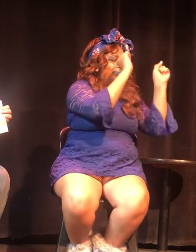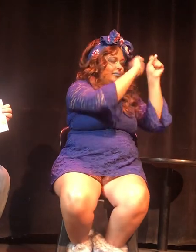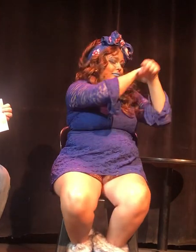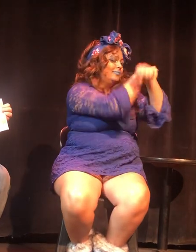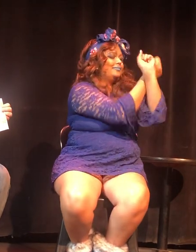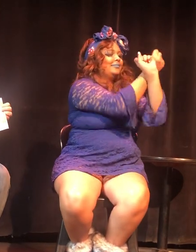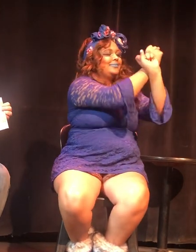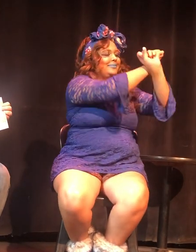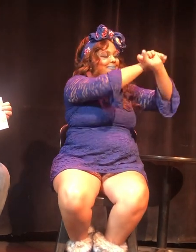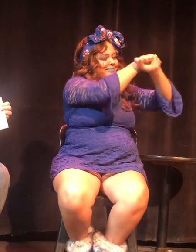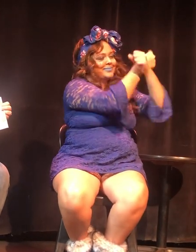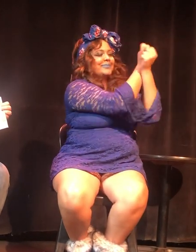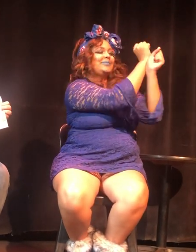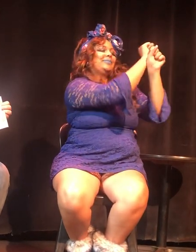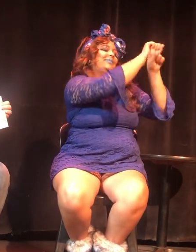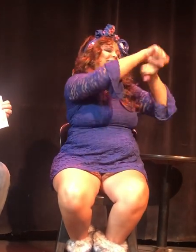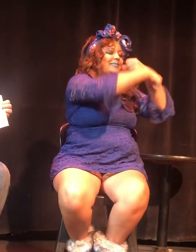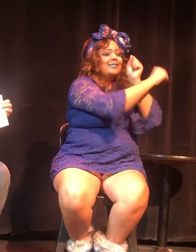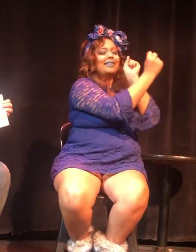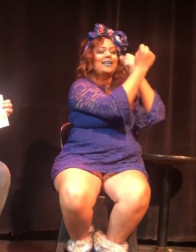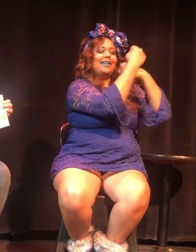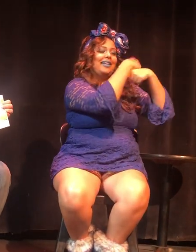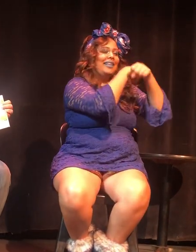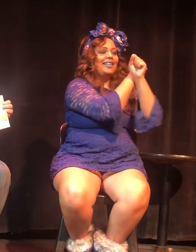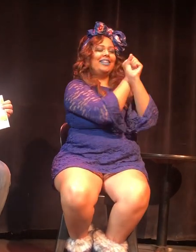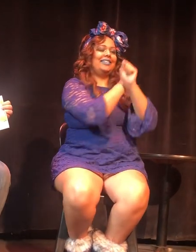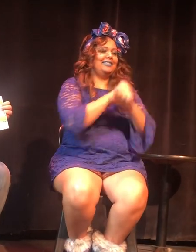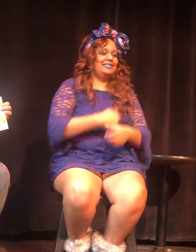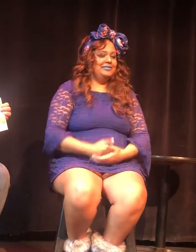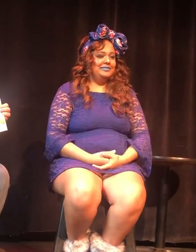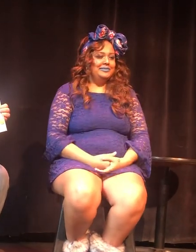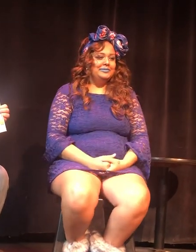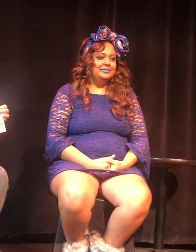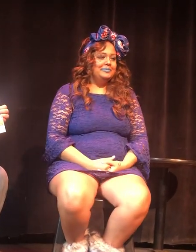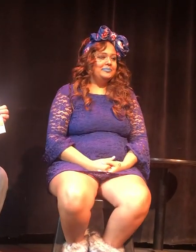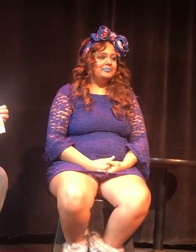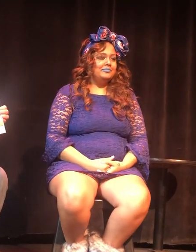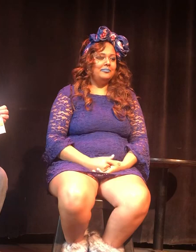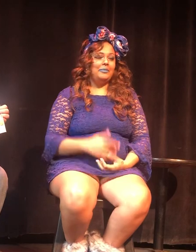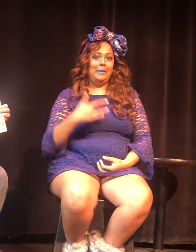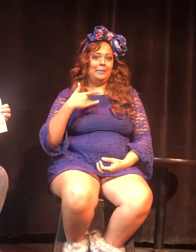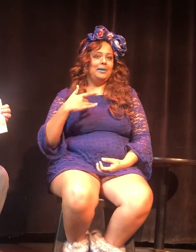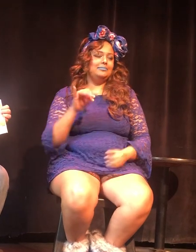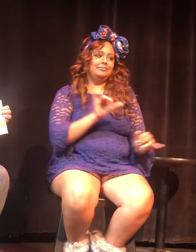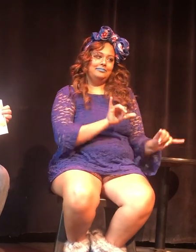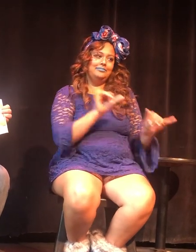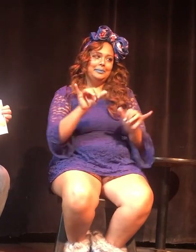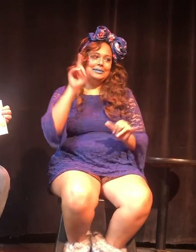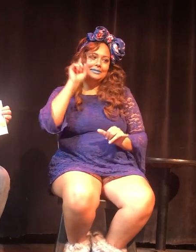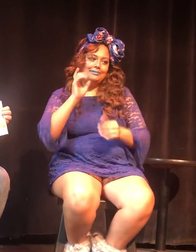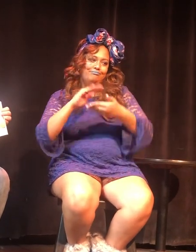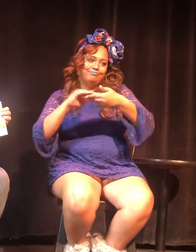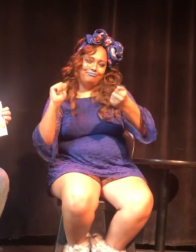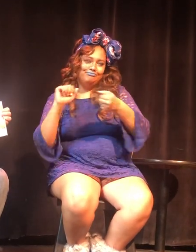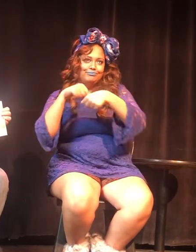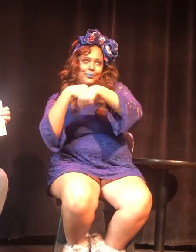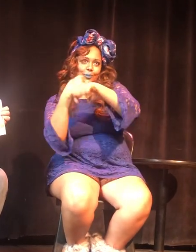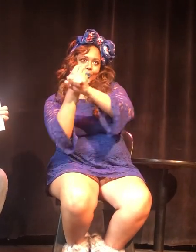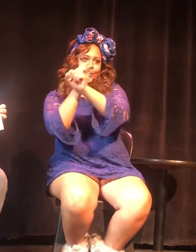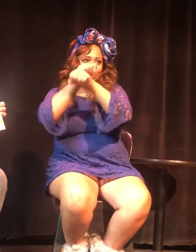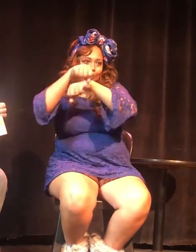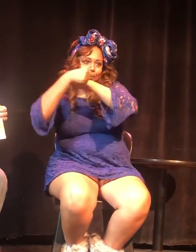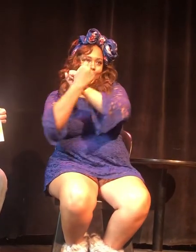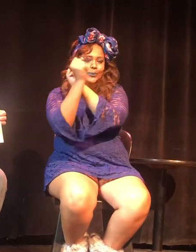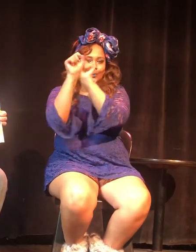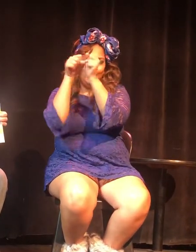called necking, with giraffes of the same sex. Necking is when they, oh,